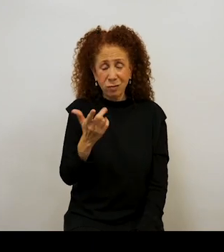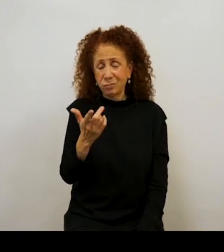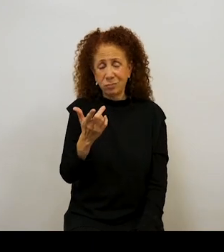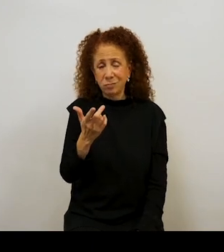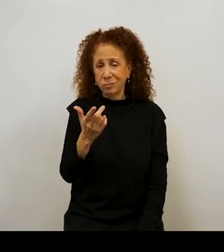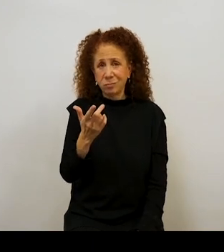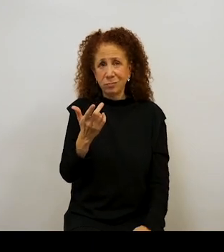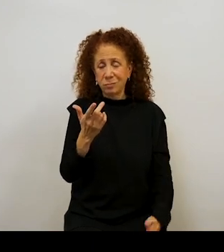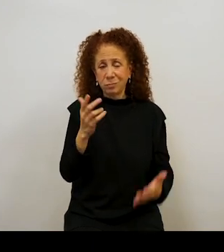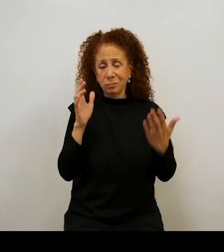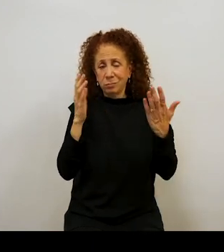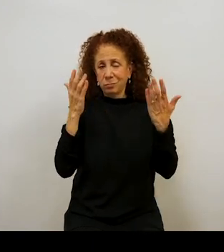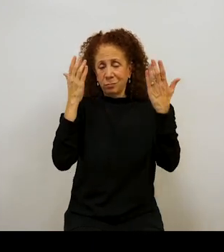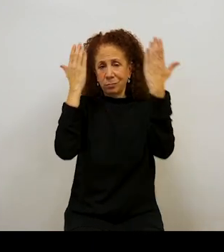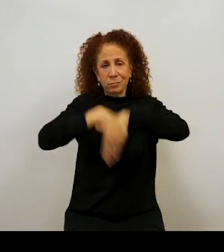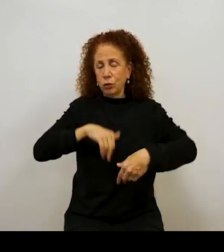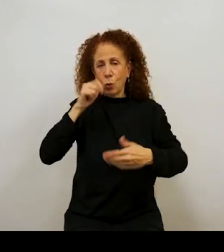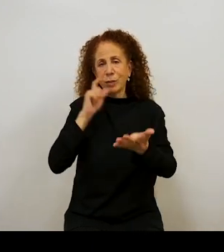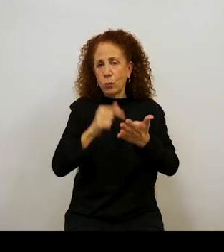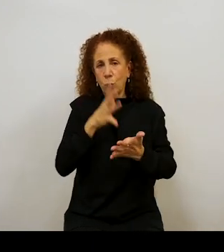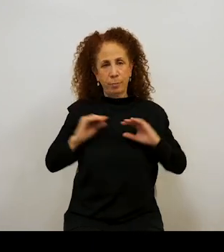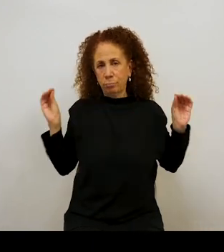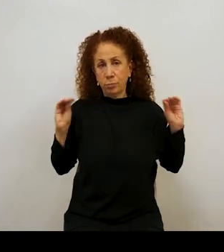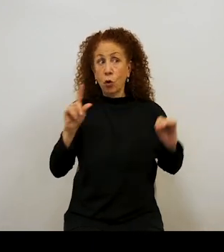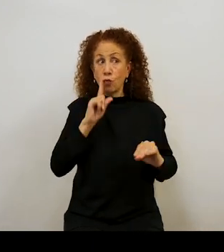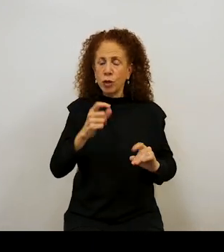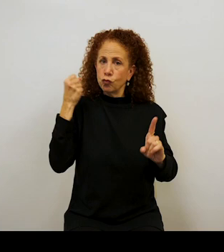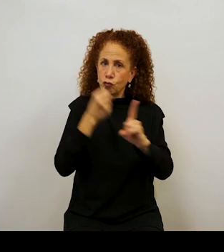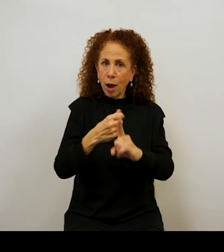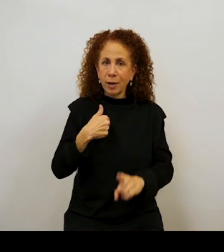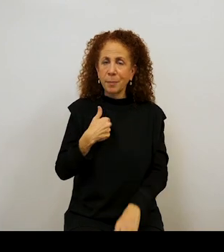just invisible objects. But also what was very striking,